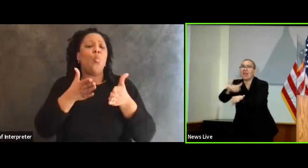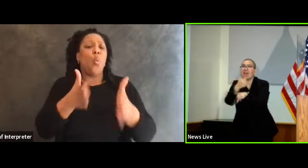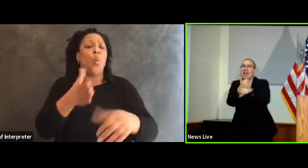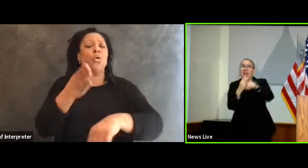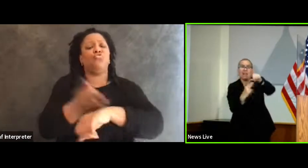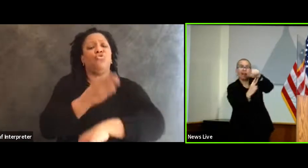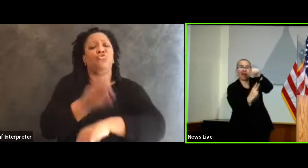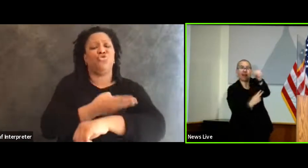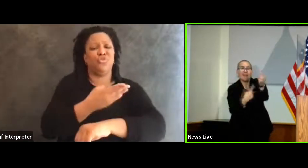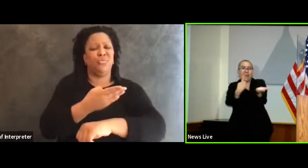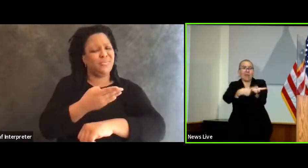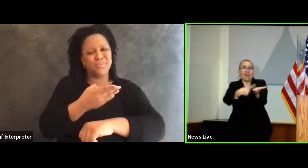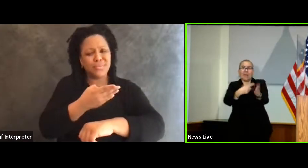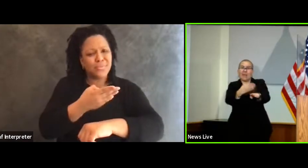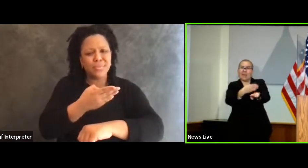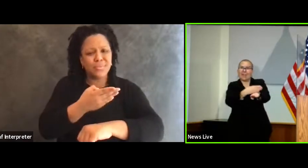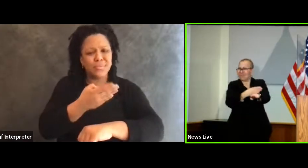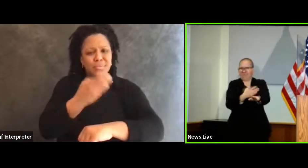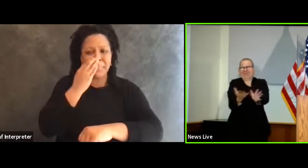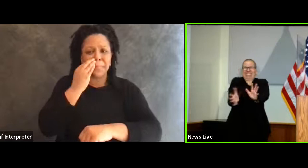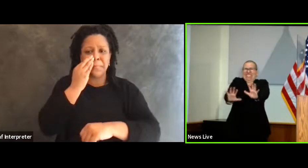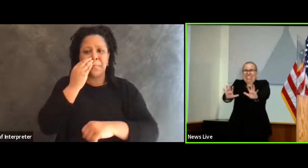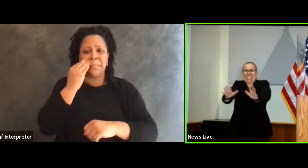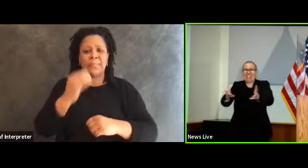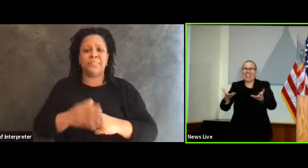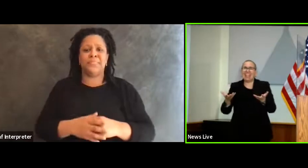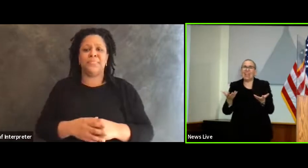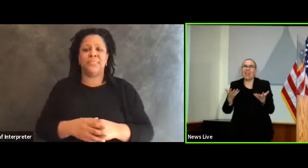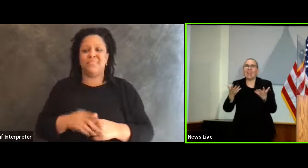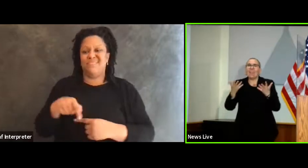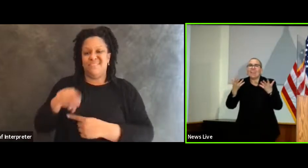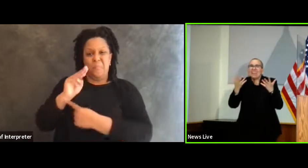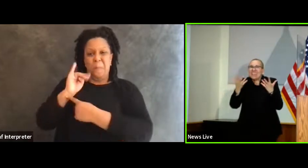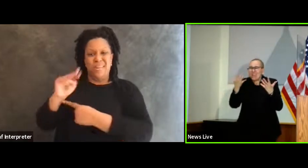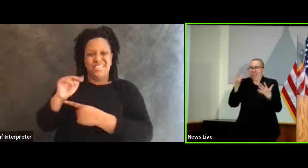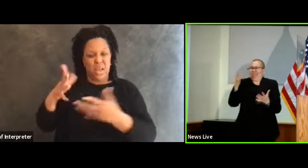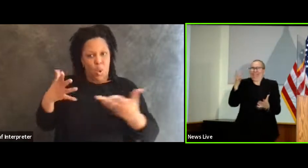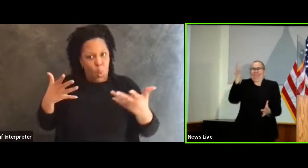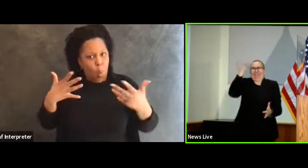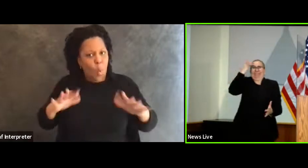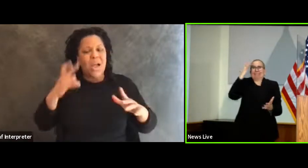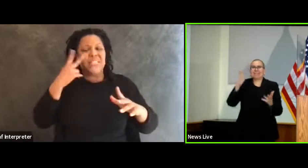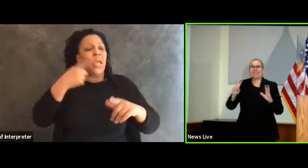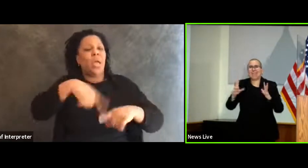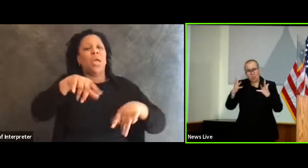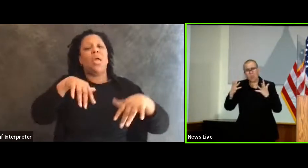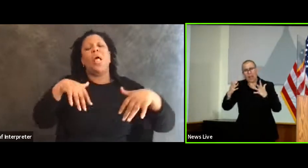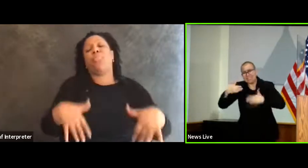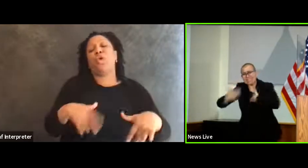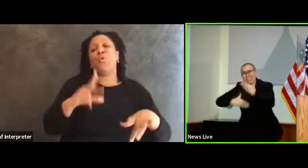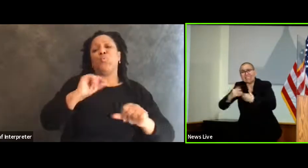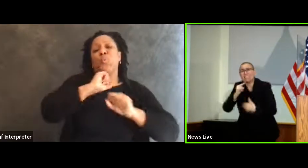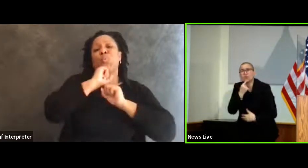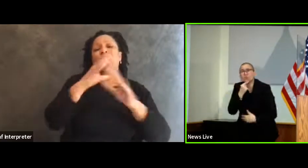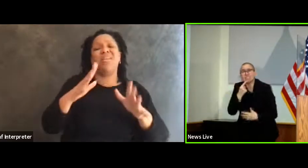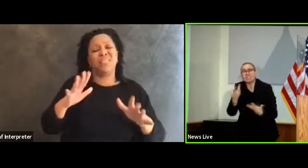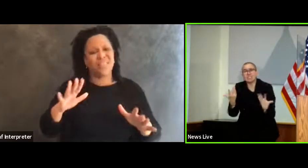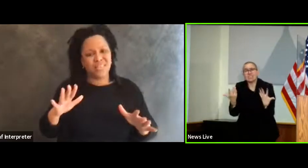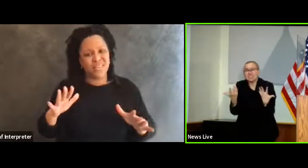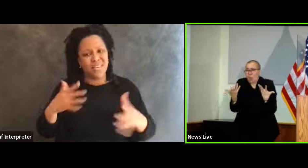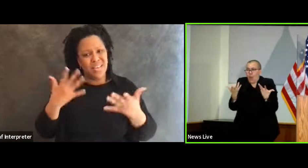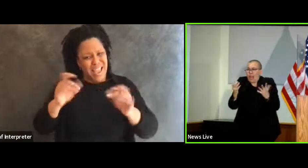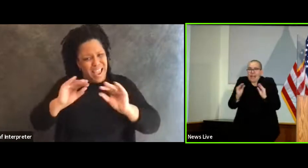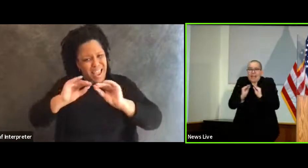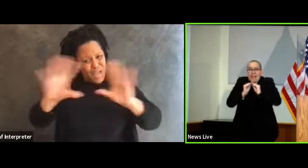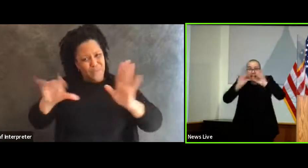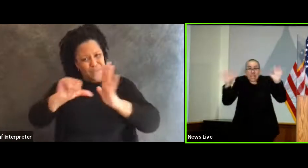what Minnesota doesn't want. They don't want to see the nonsense of not doing anything and digging in. But it's very clear, overwhelmingly with